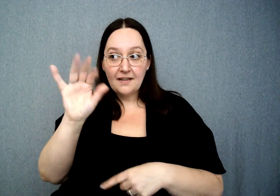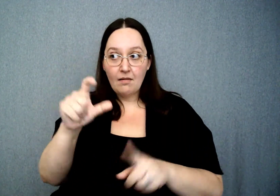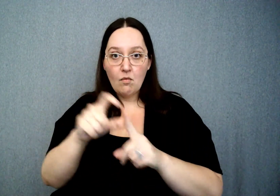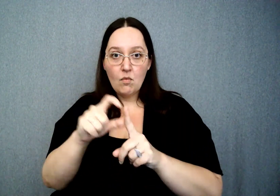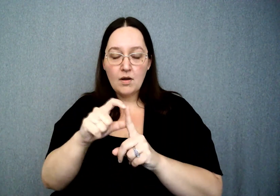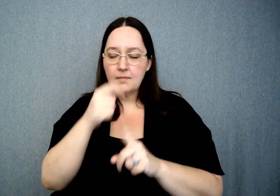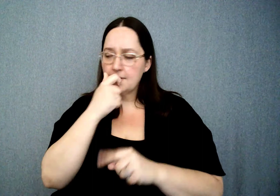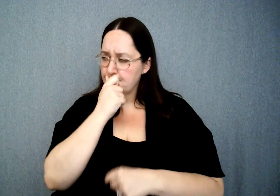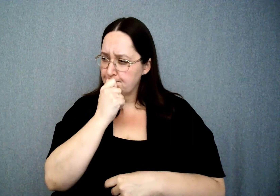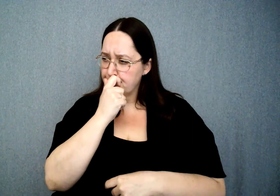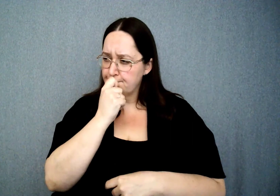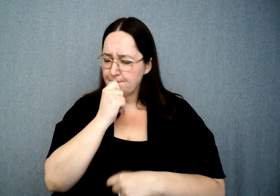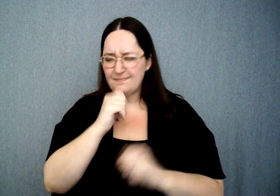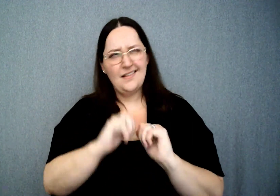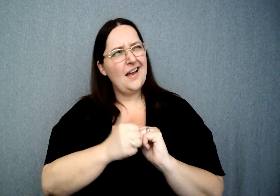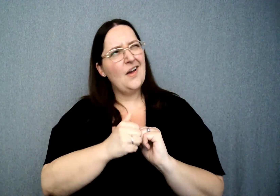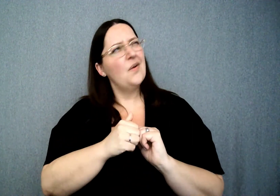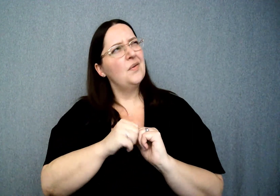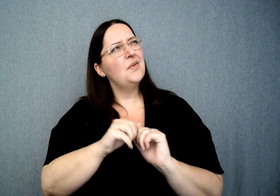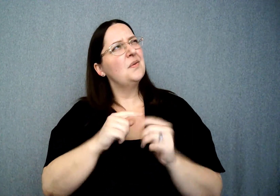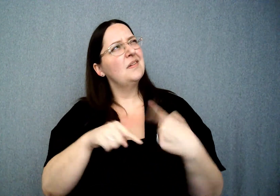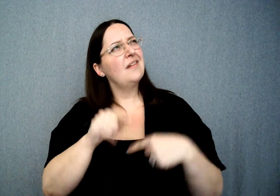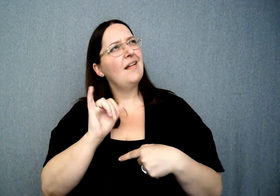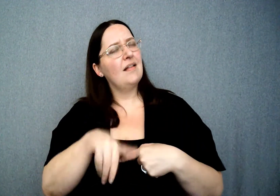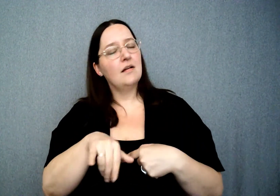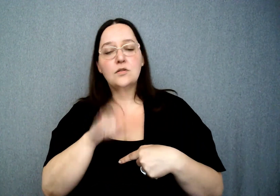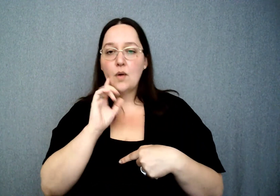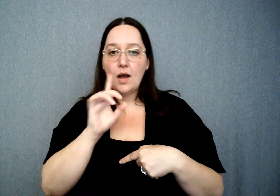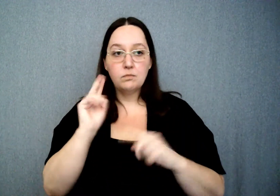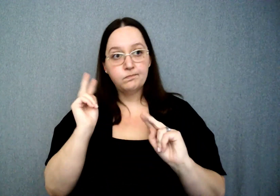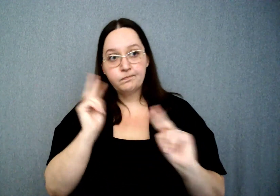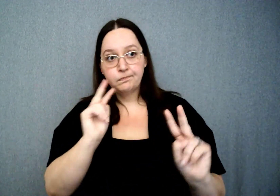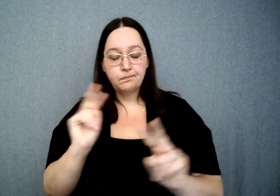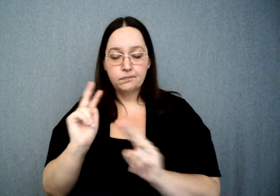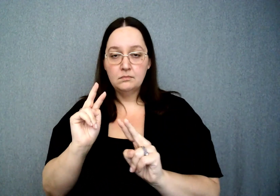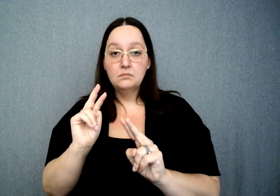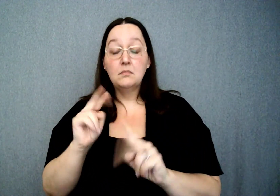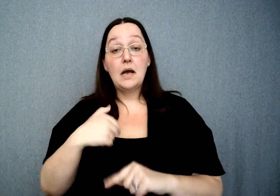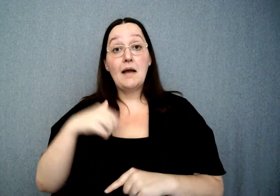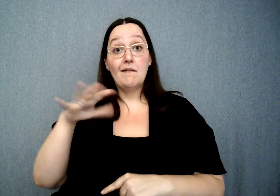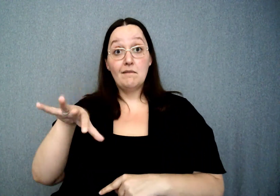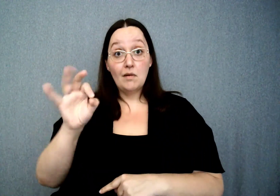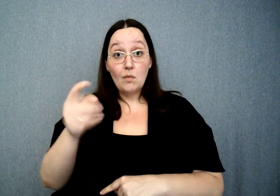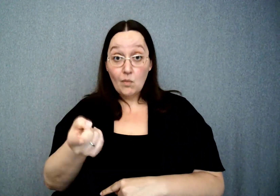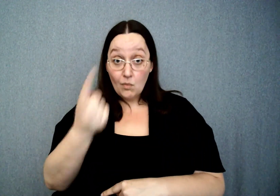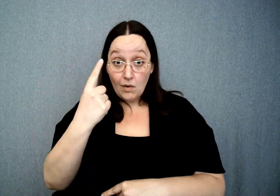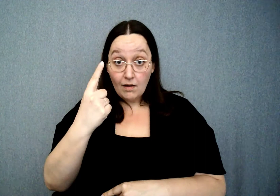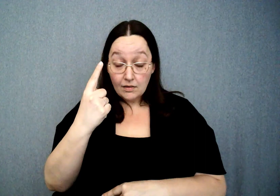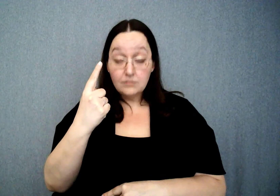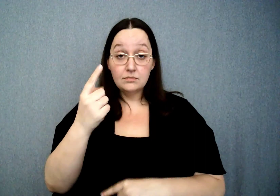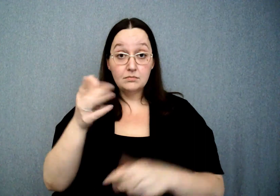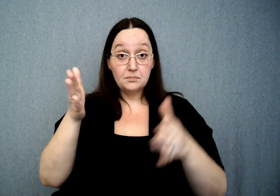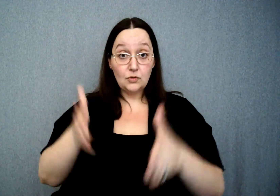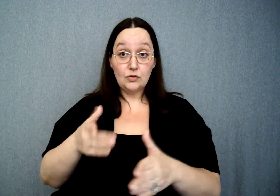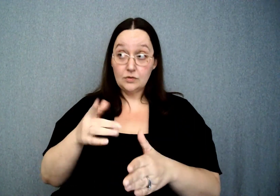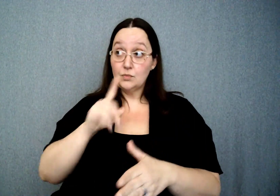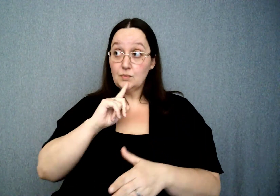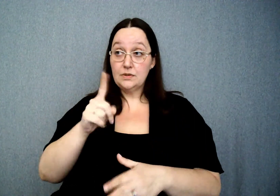When you all asked me to pick this word, I thought, how actually do you sign that? So I looked online and I found one sign that seemed